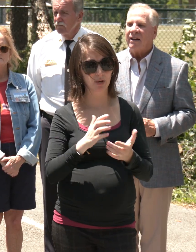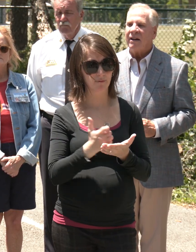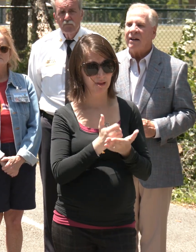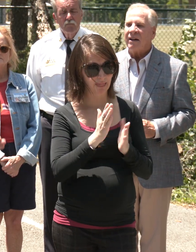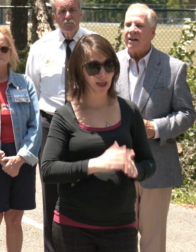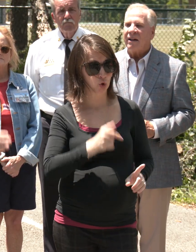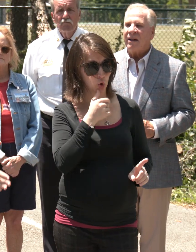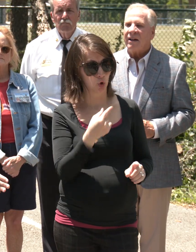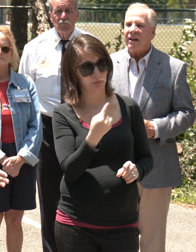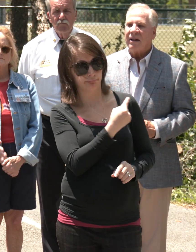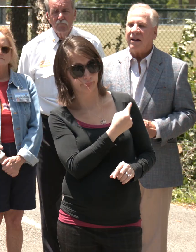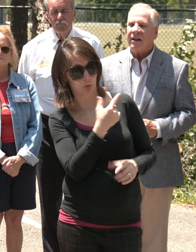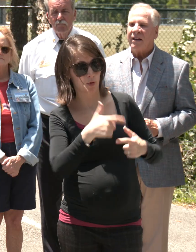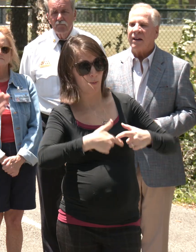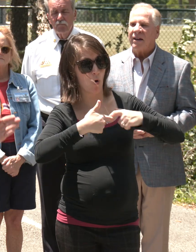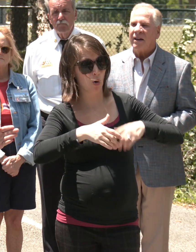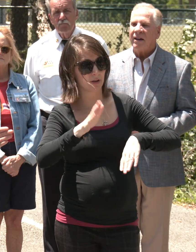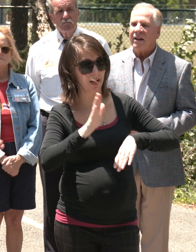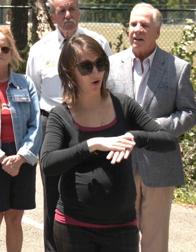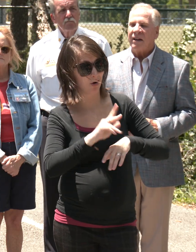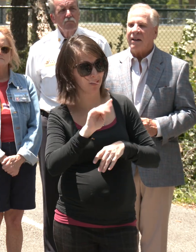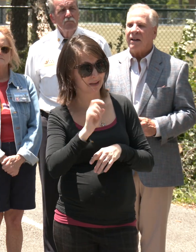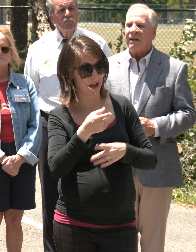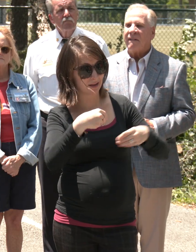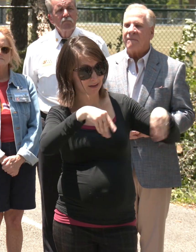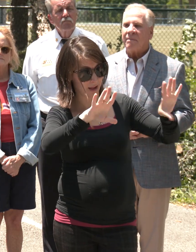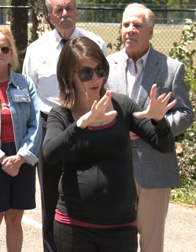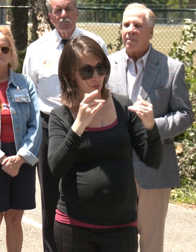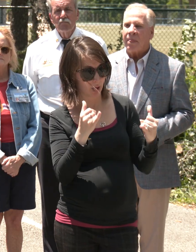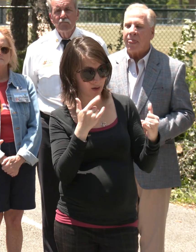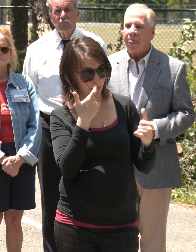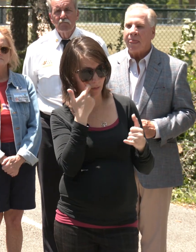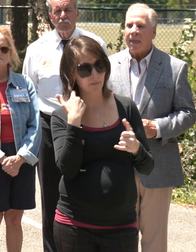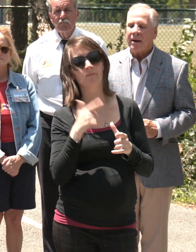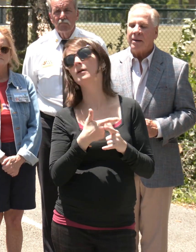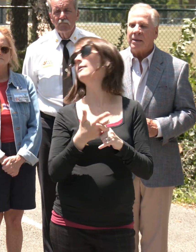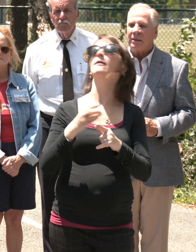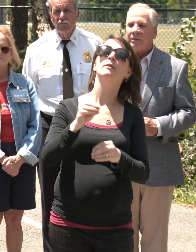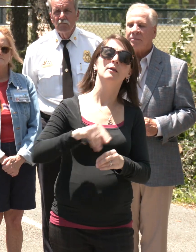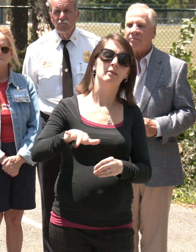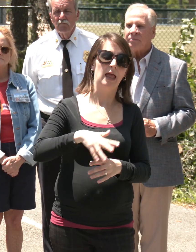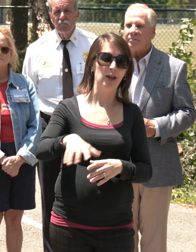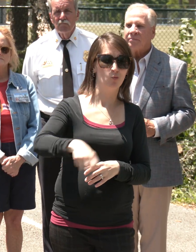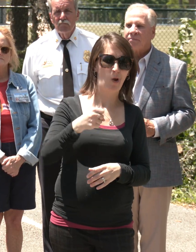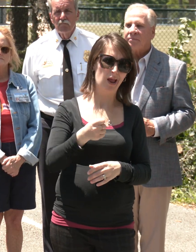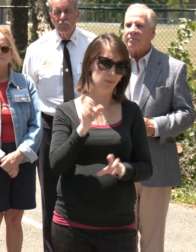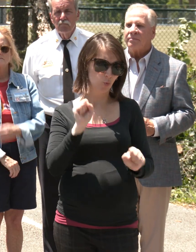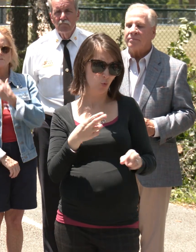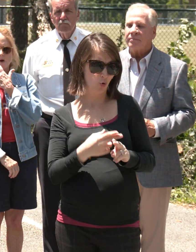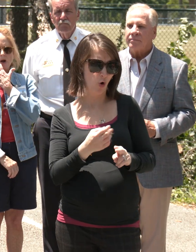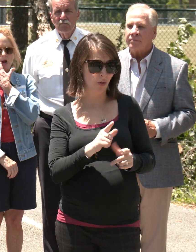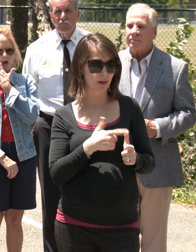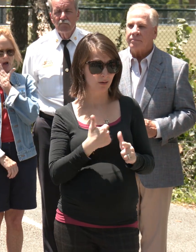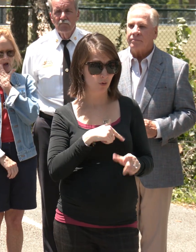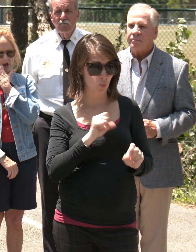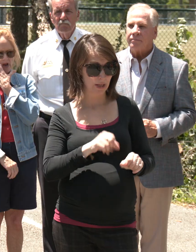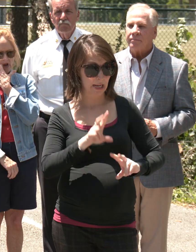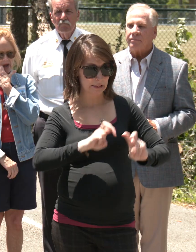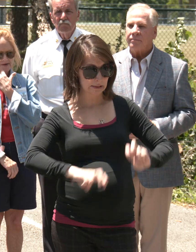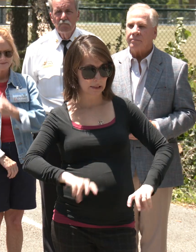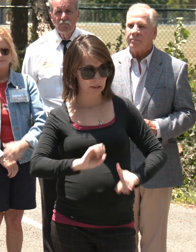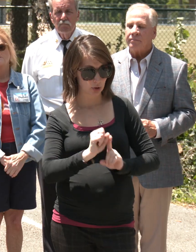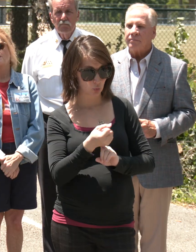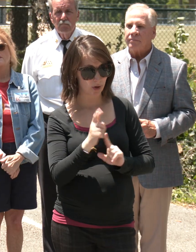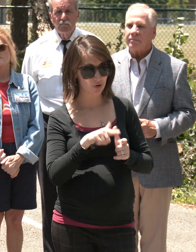collector, who's pausing on those tax sales and those land grabs, if you will, so that we can assess the situation and really